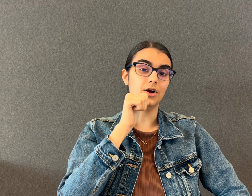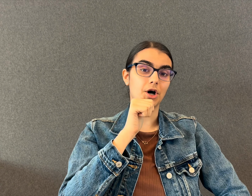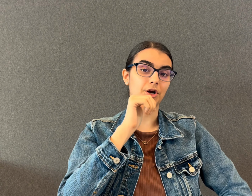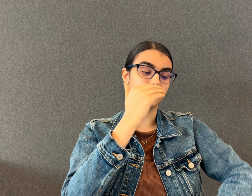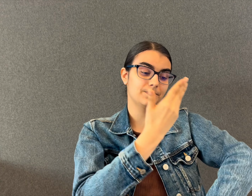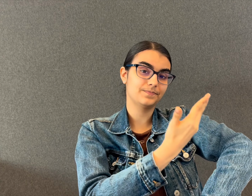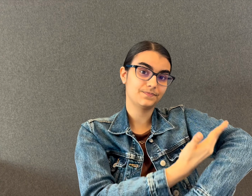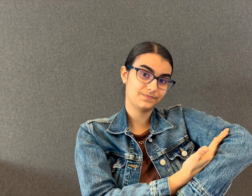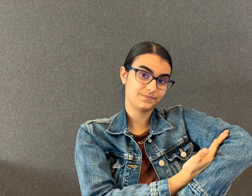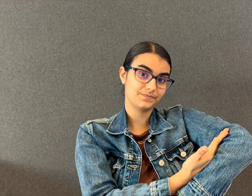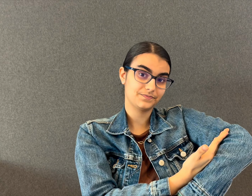daughter.